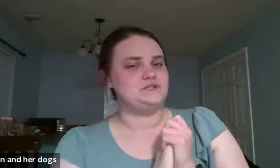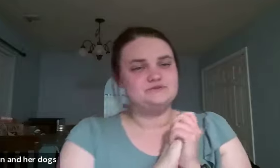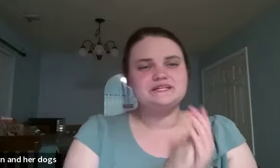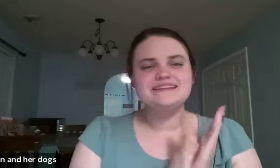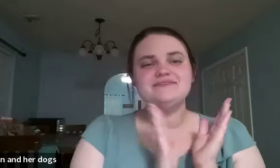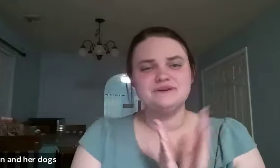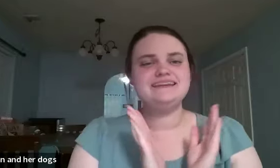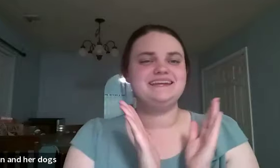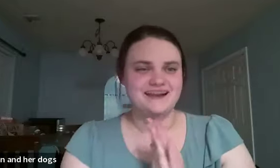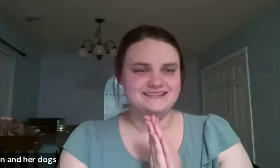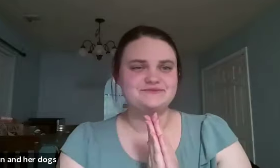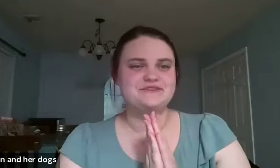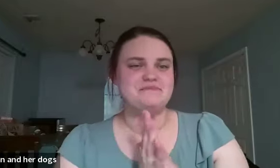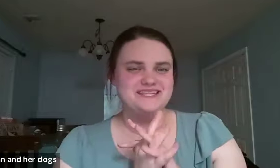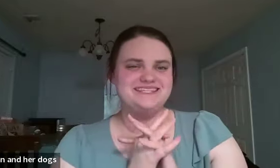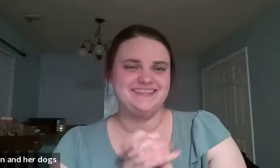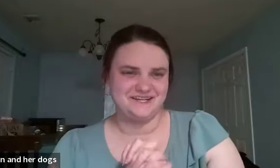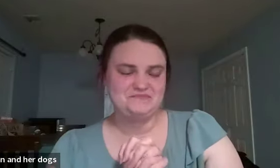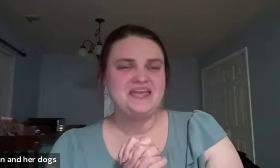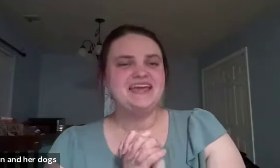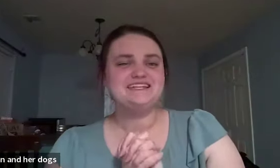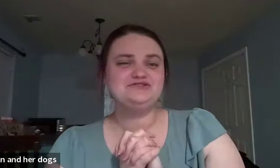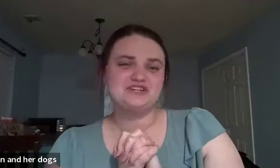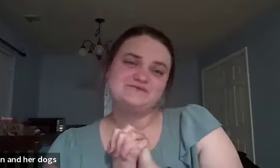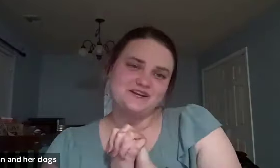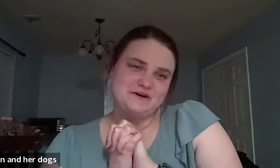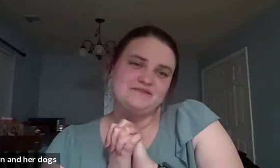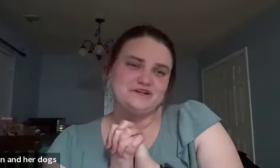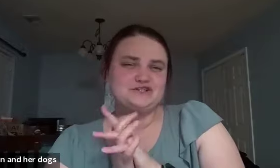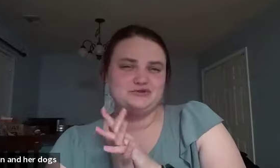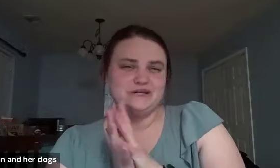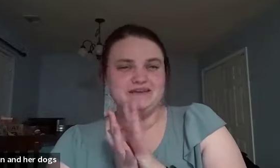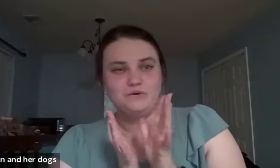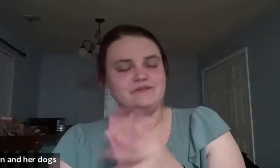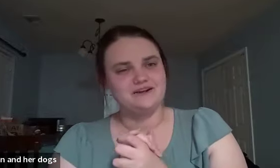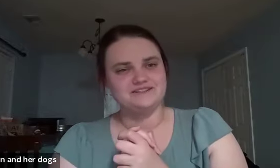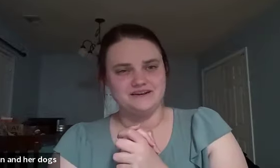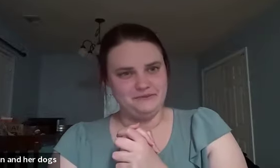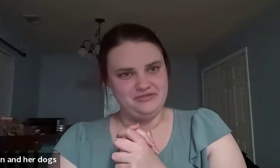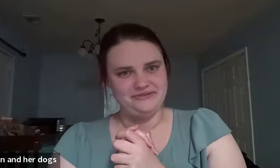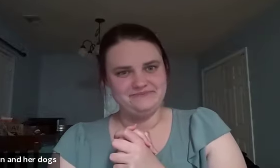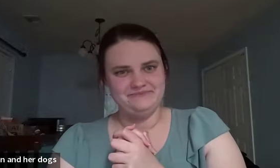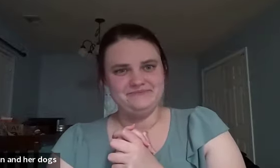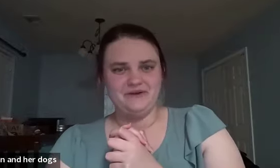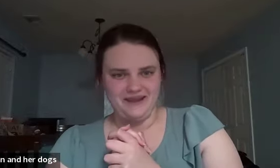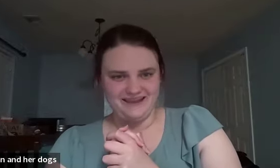What's really, really nice for the months of the year is you just fingerspell the first 3-4 letters of the month.